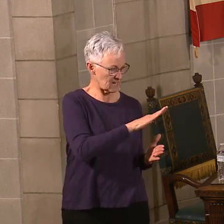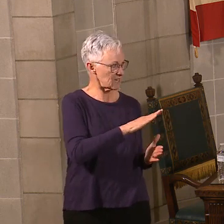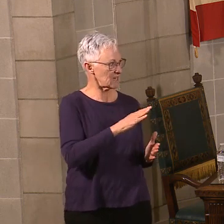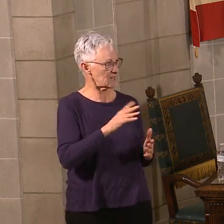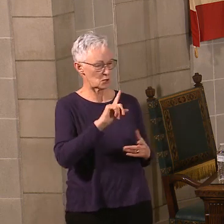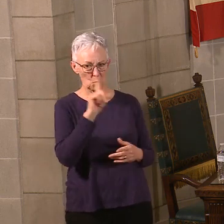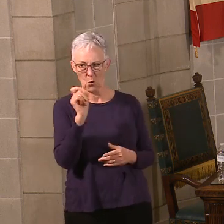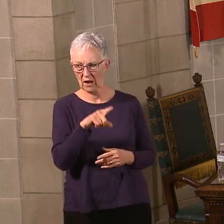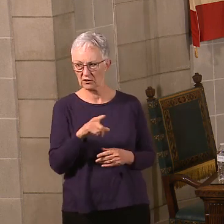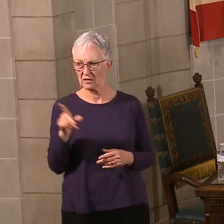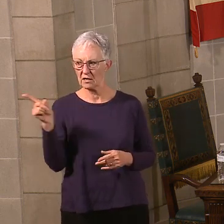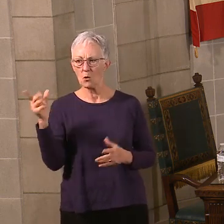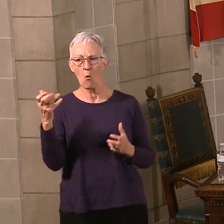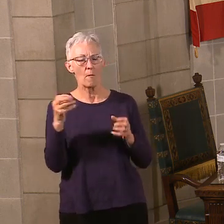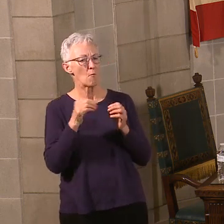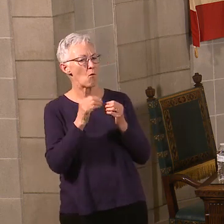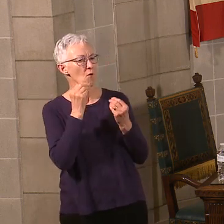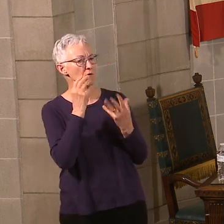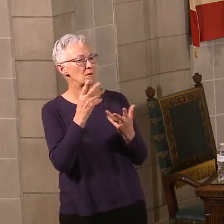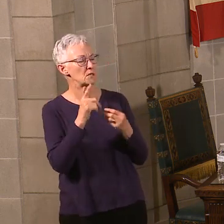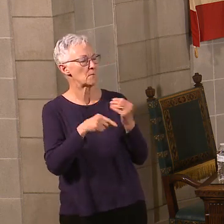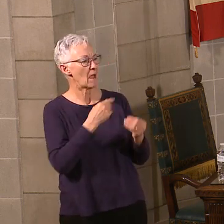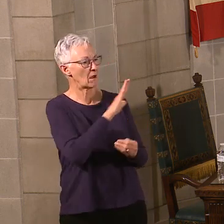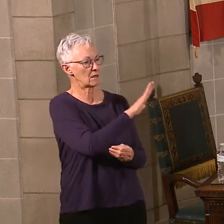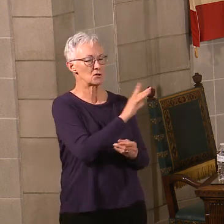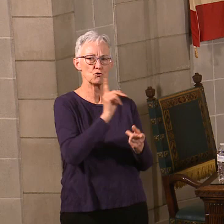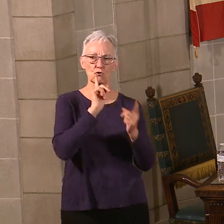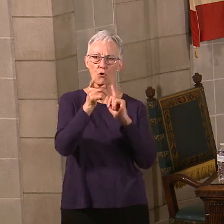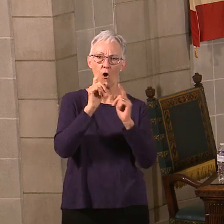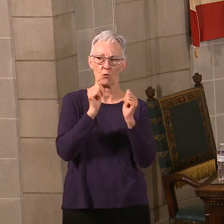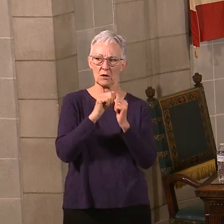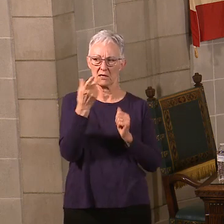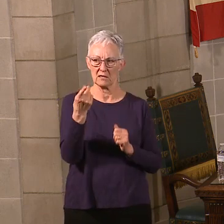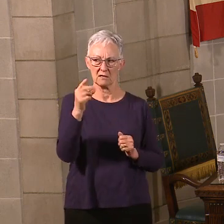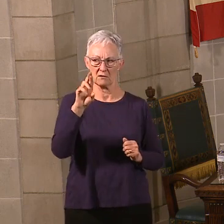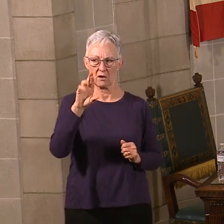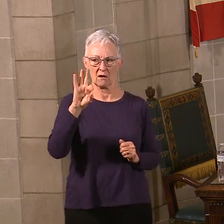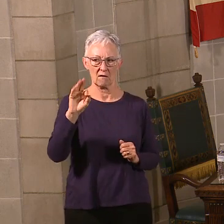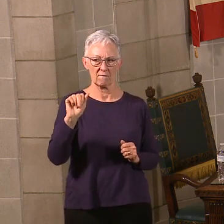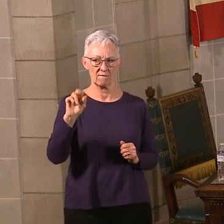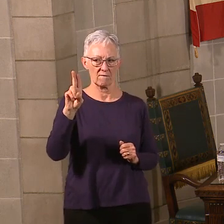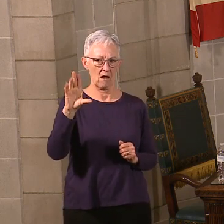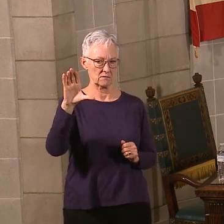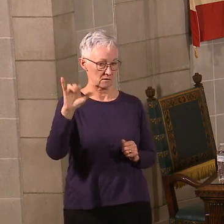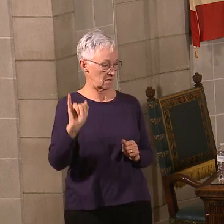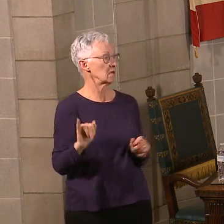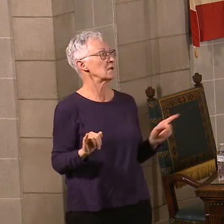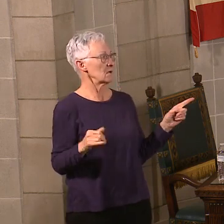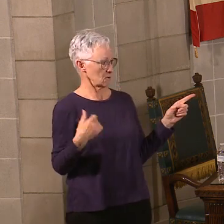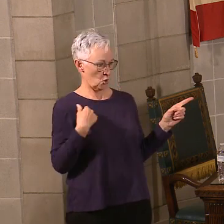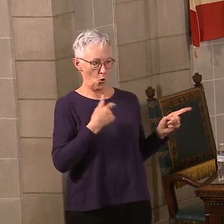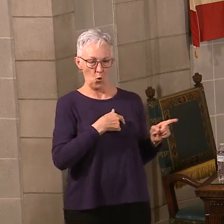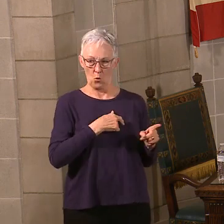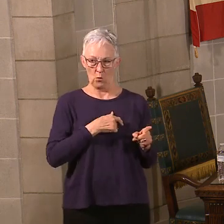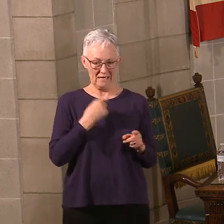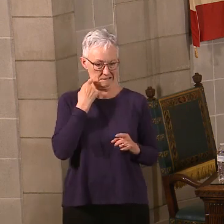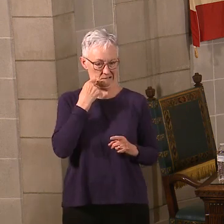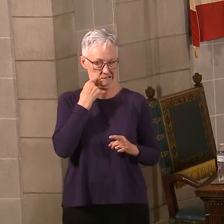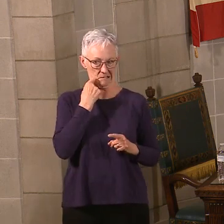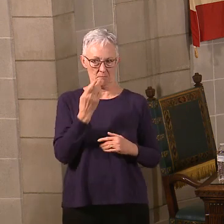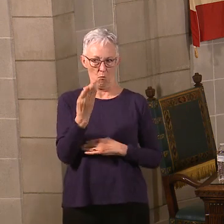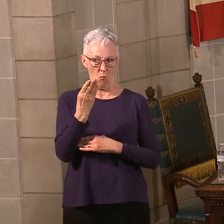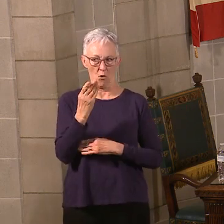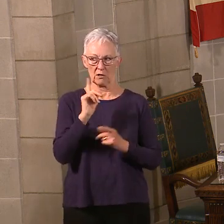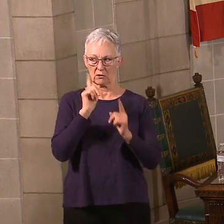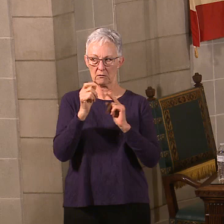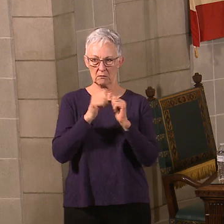Fauci? More detail about the conversation with Dr. Fauci. So Governor Reynolds and I got on the phone at noon with Dr. Fauci. We talked to him